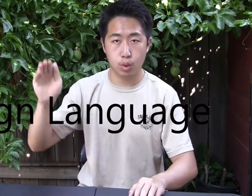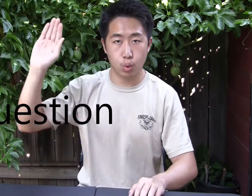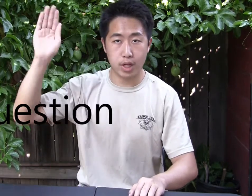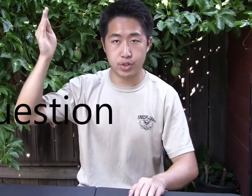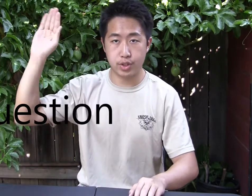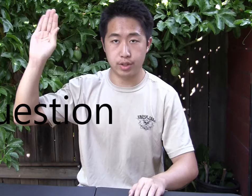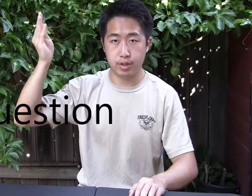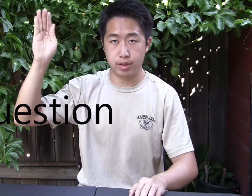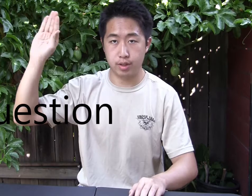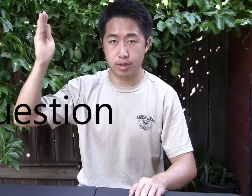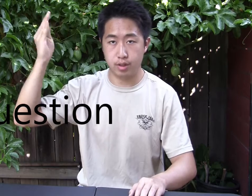Question.